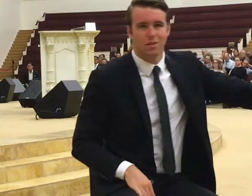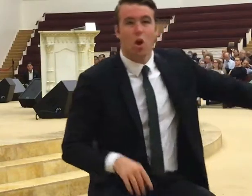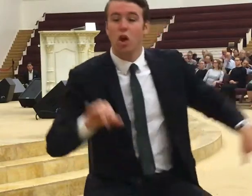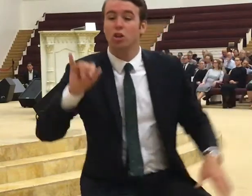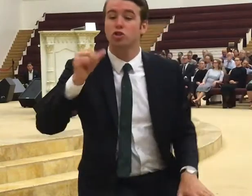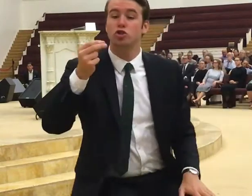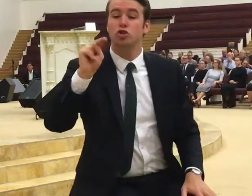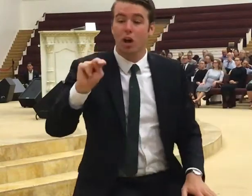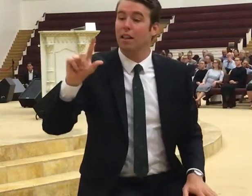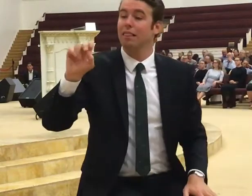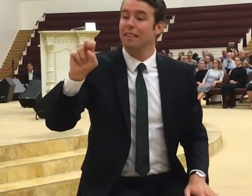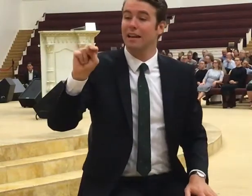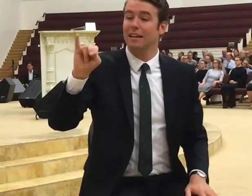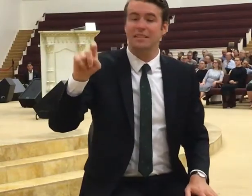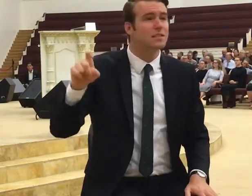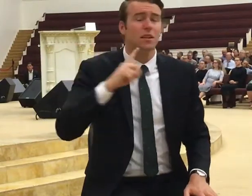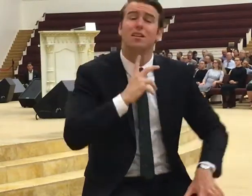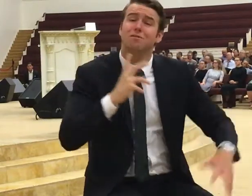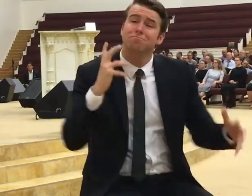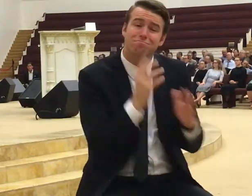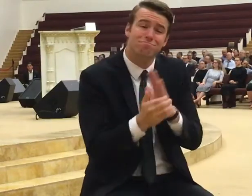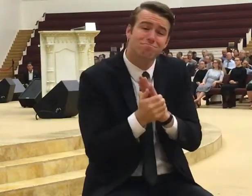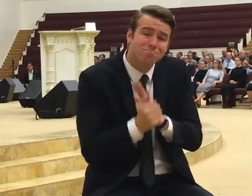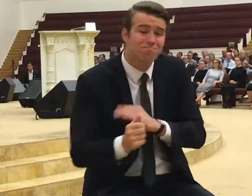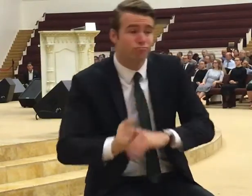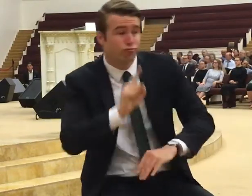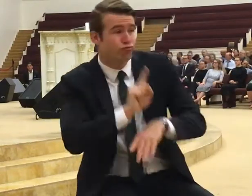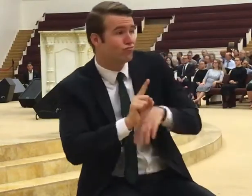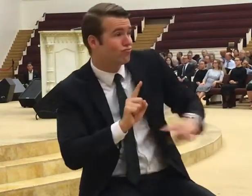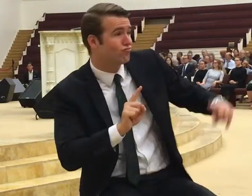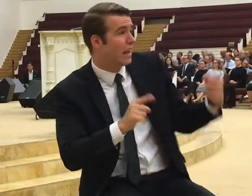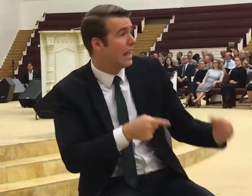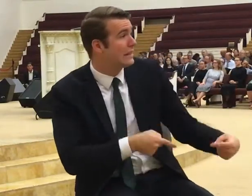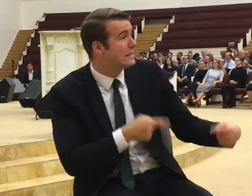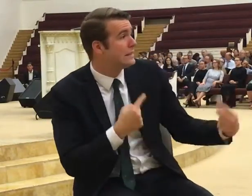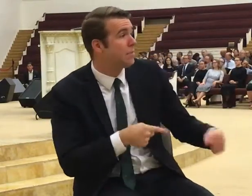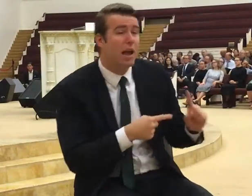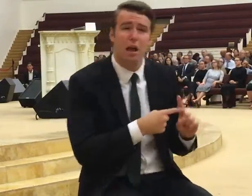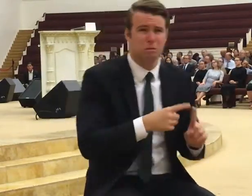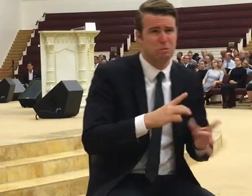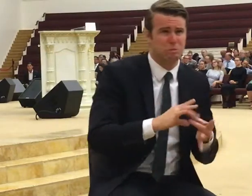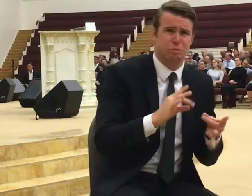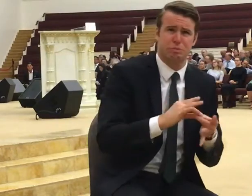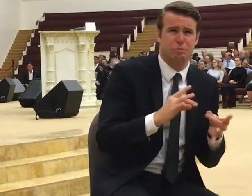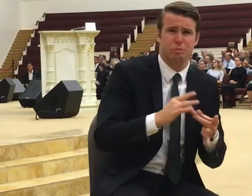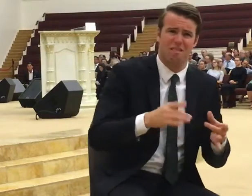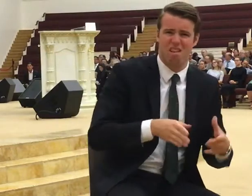John Lennox, he's an incredible apologist. I mean, he can debate. He's debated some of the biggest, and boy,